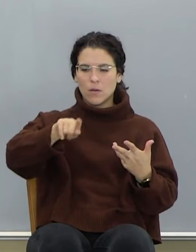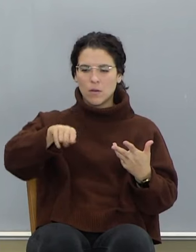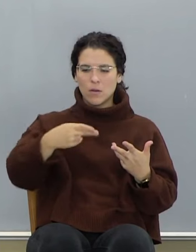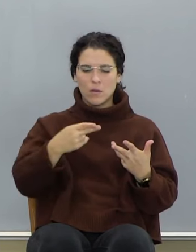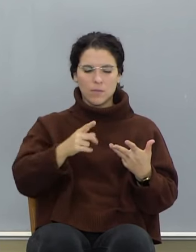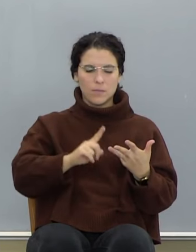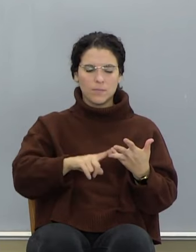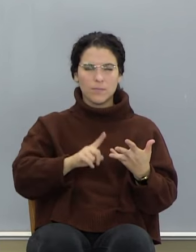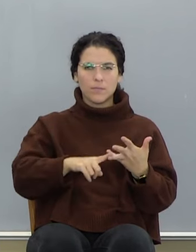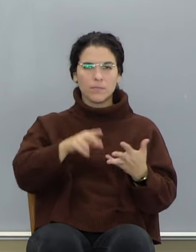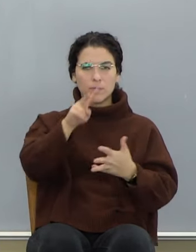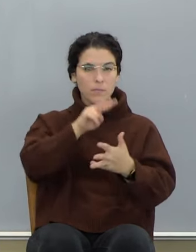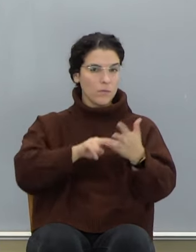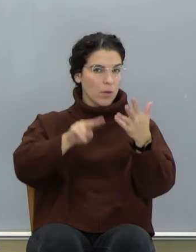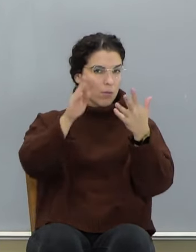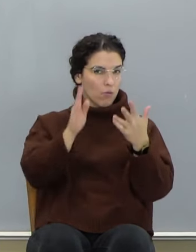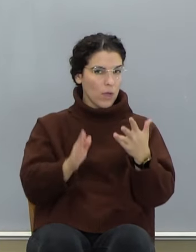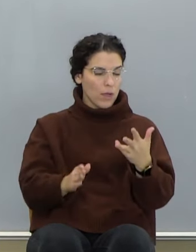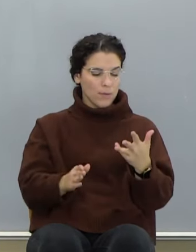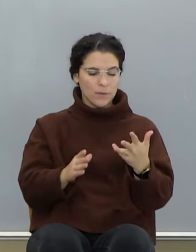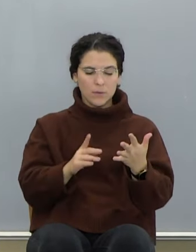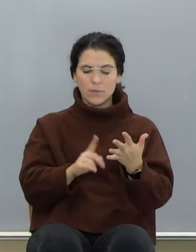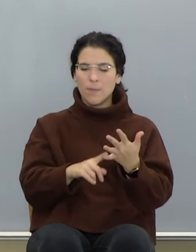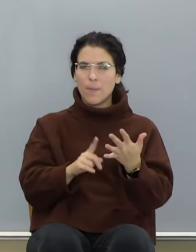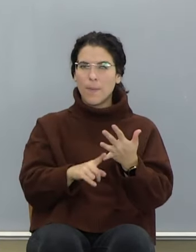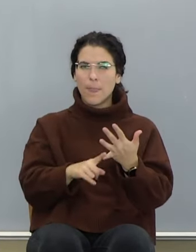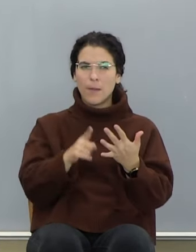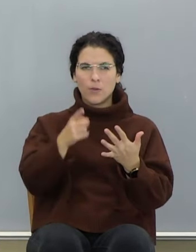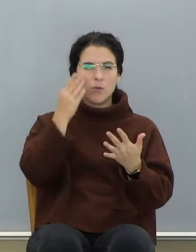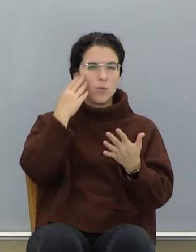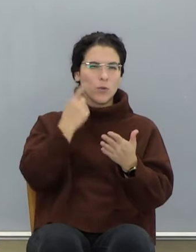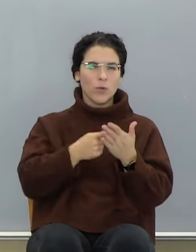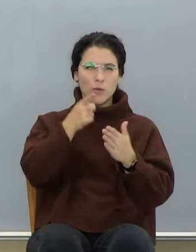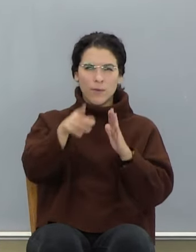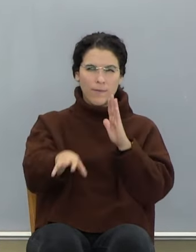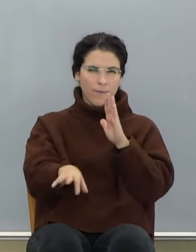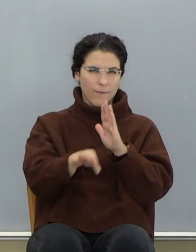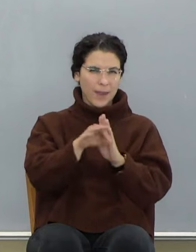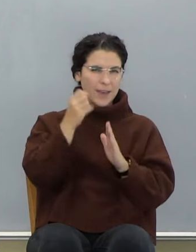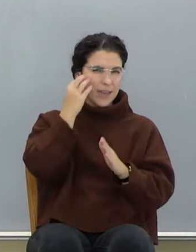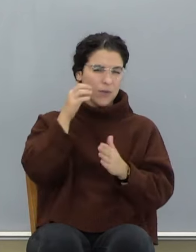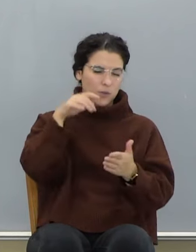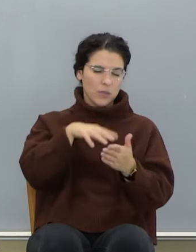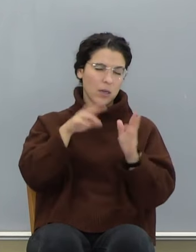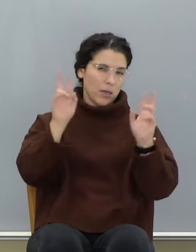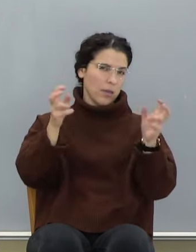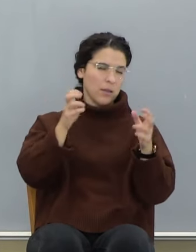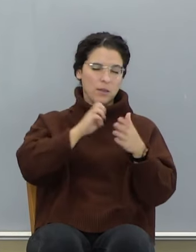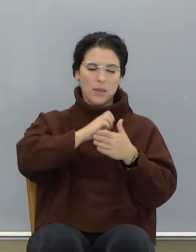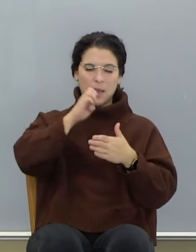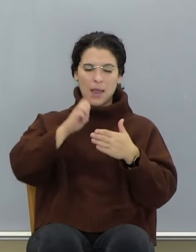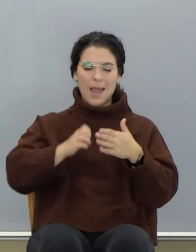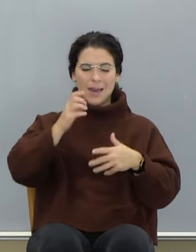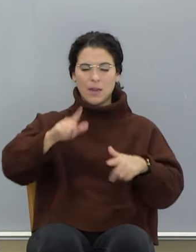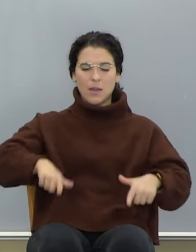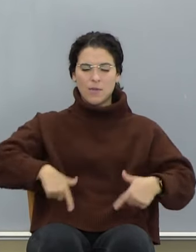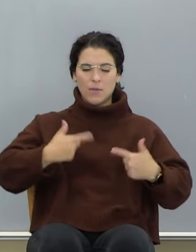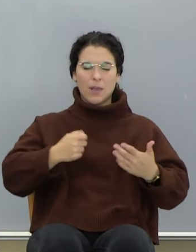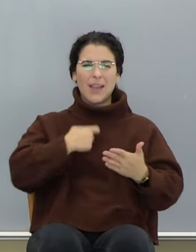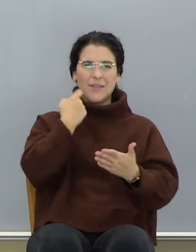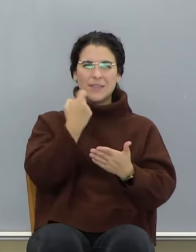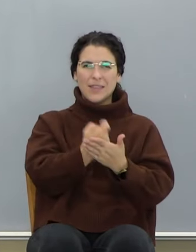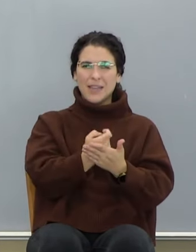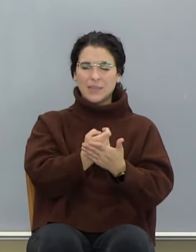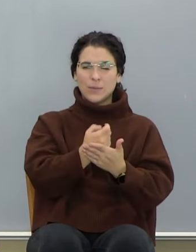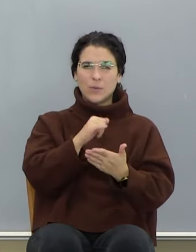you have some of the prophets. And you know what you discover if you study the end of life testimonies